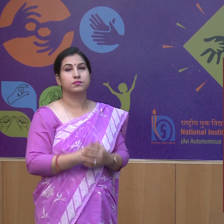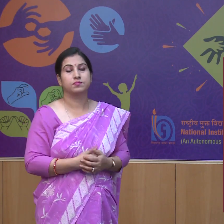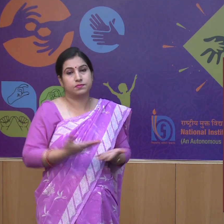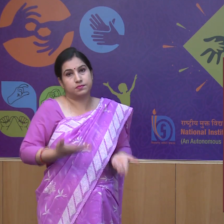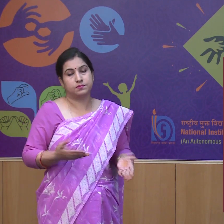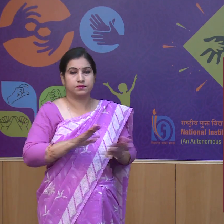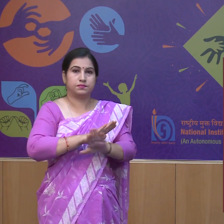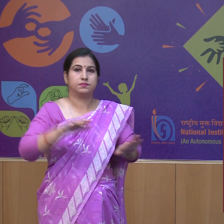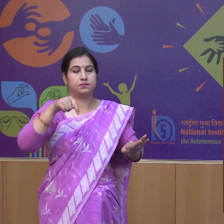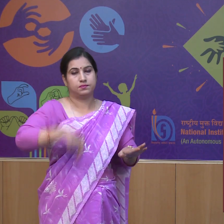That's it for today.